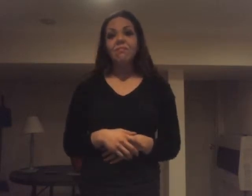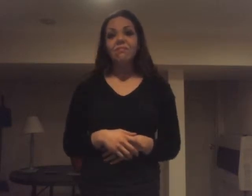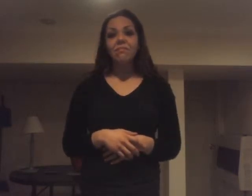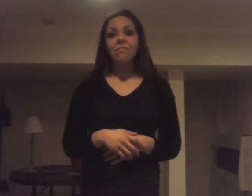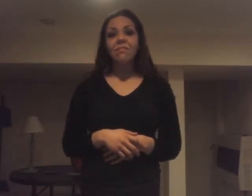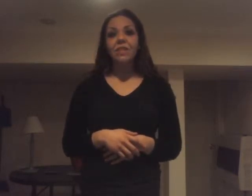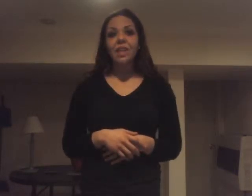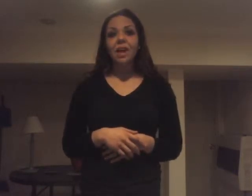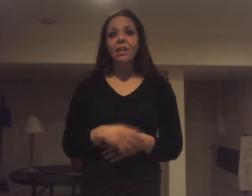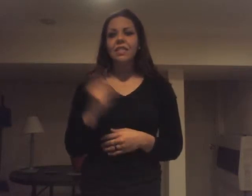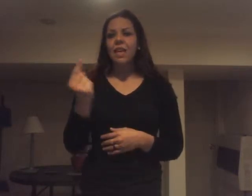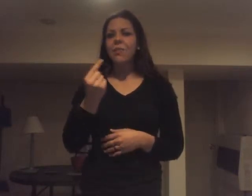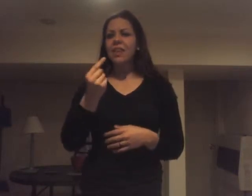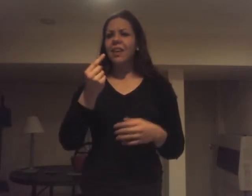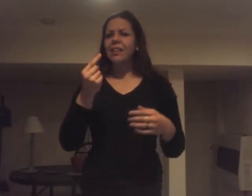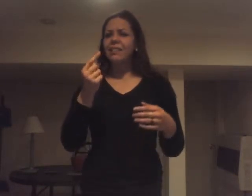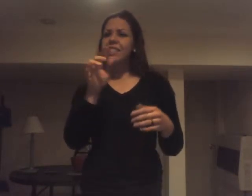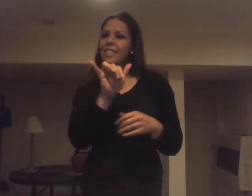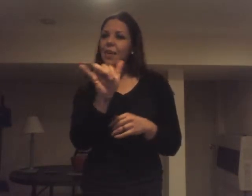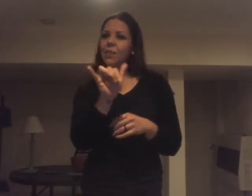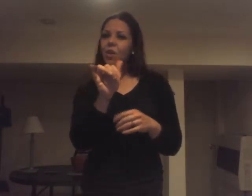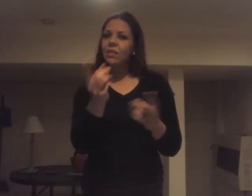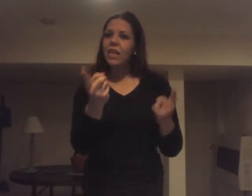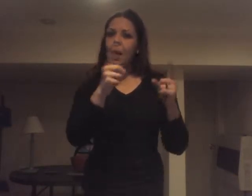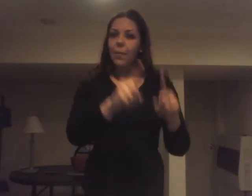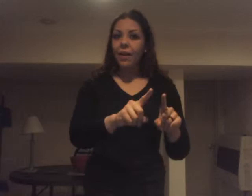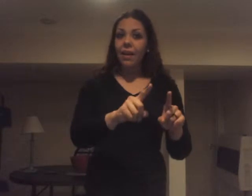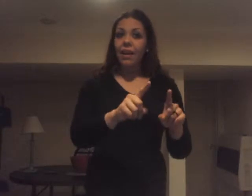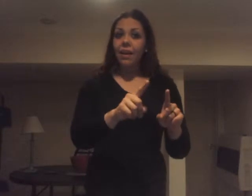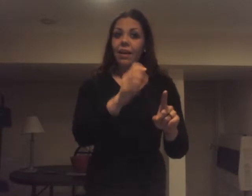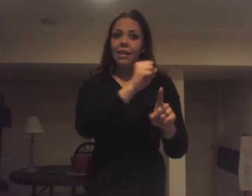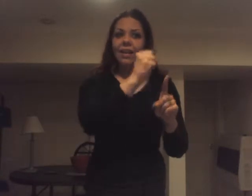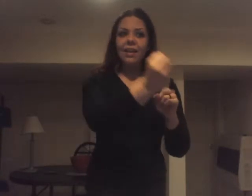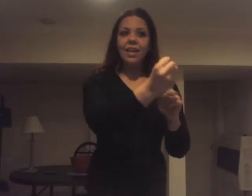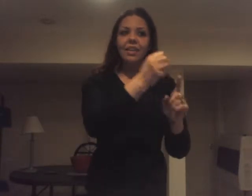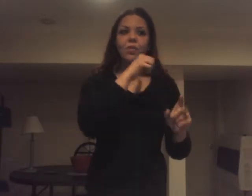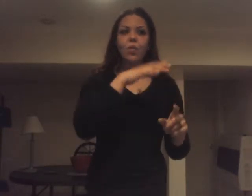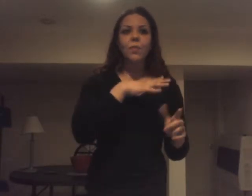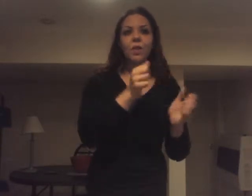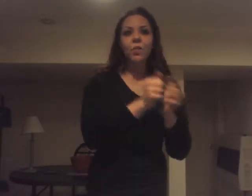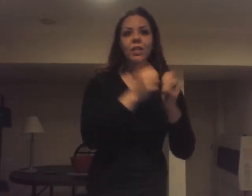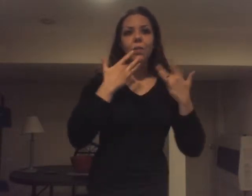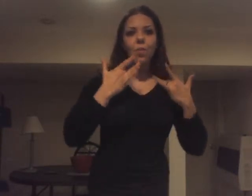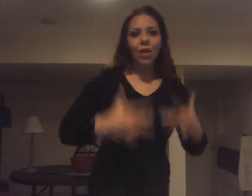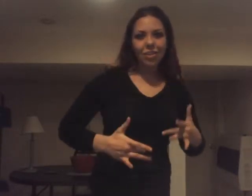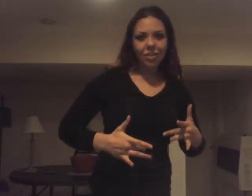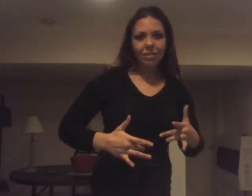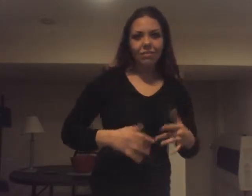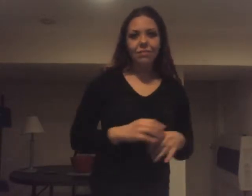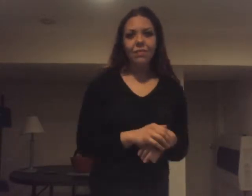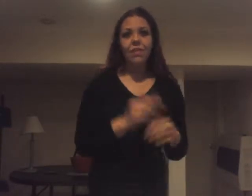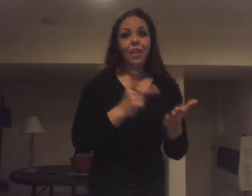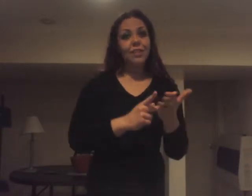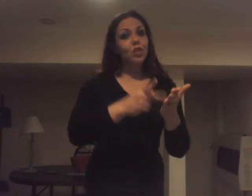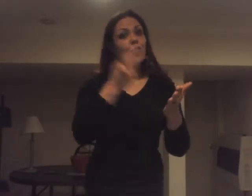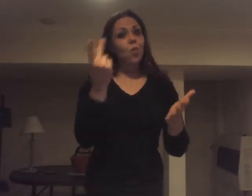Something similar seems to be happening in the case of women in depression. There are twice as many women as men that